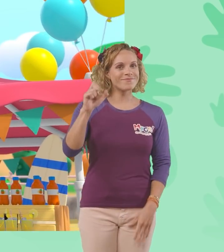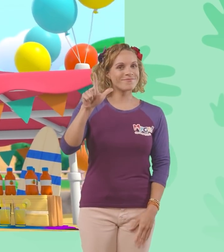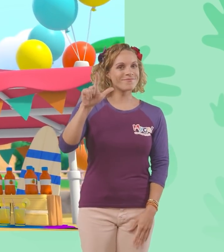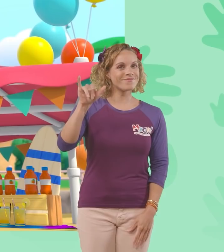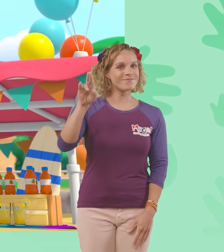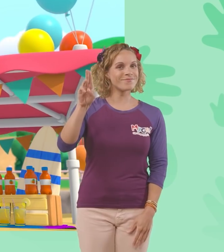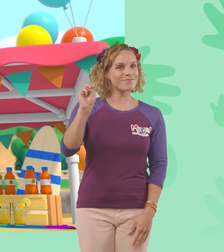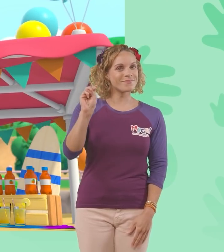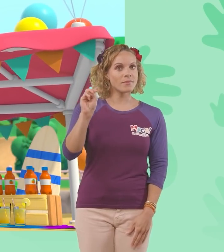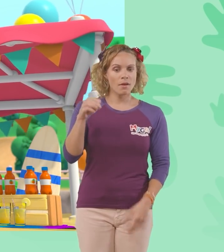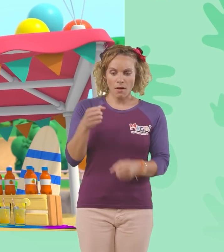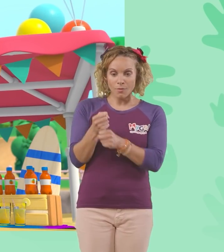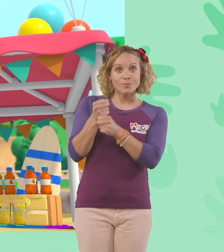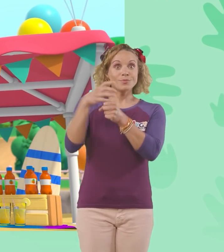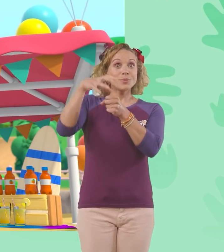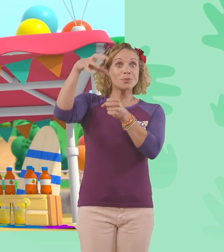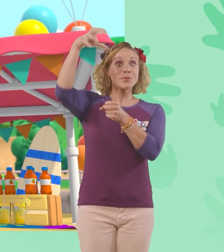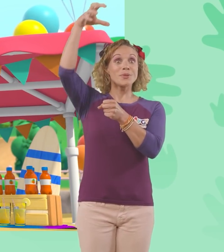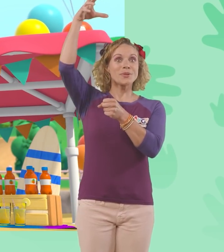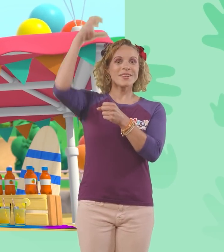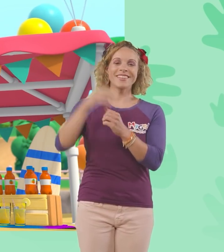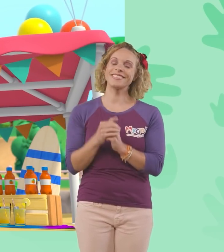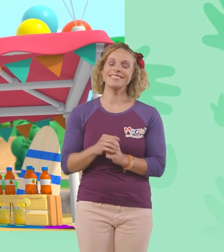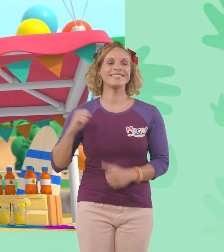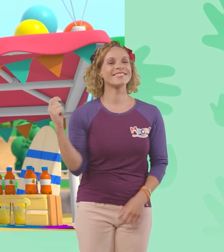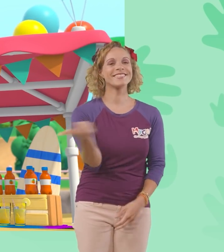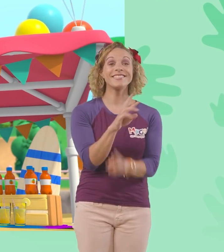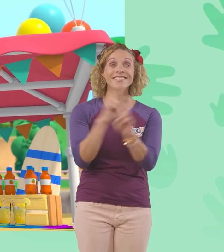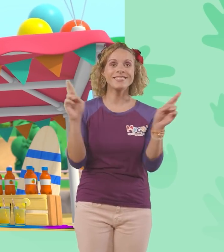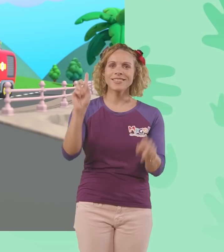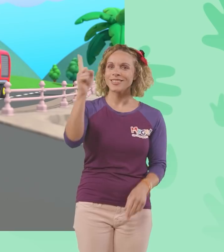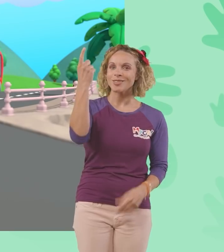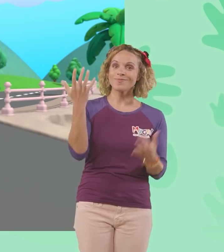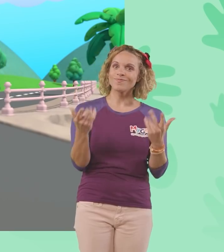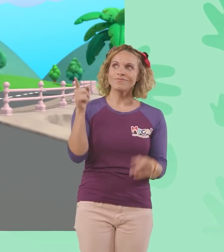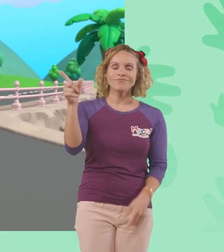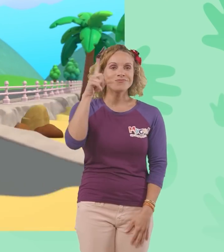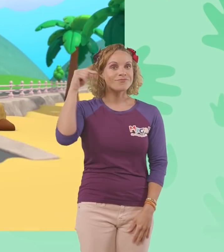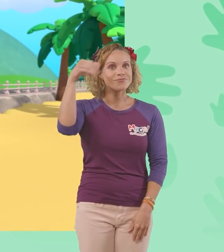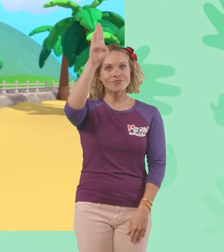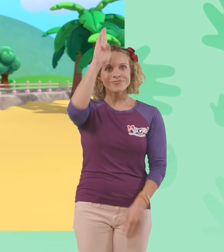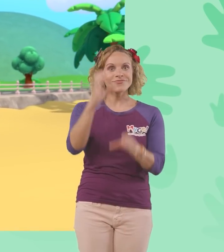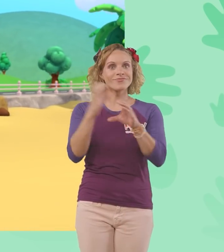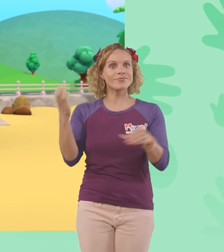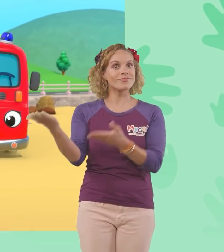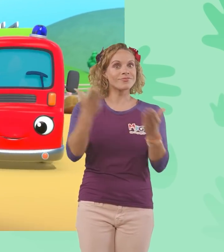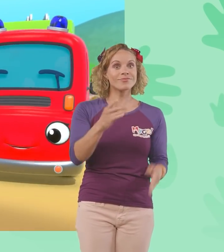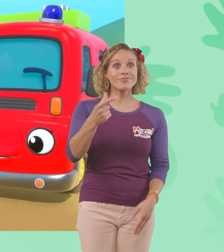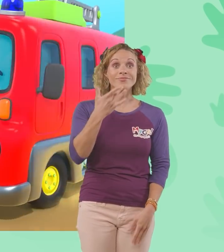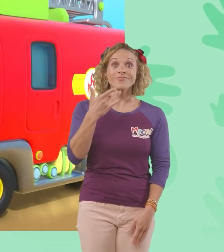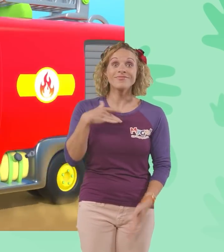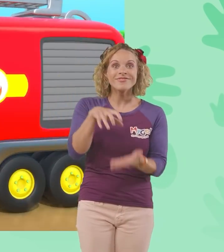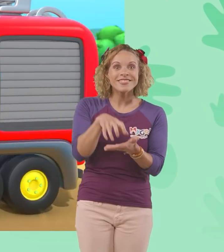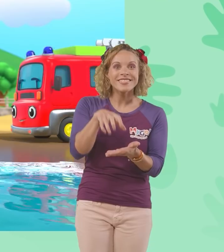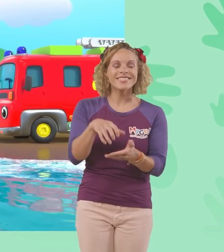These are helium balloons, so they float up. Everything's ready. We're just waiting for Fiona Fire Truck to bring